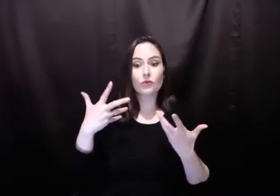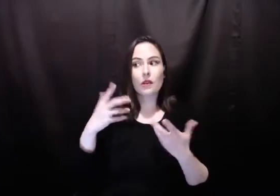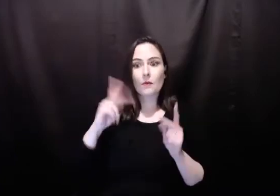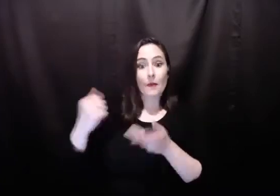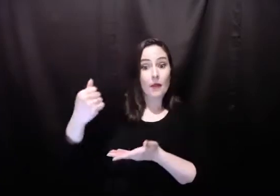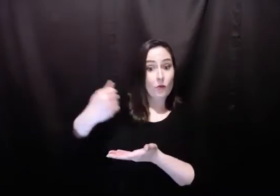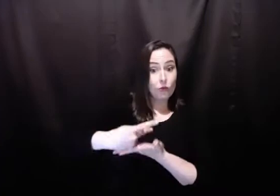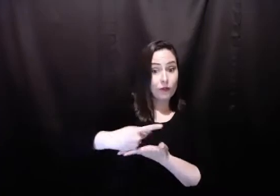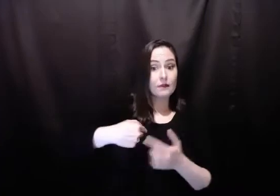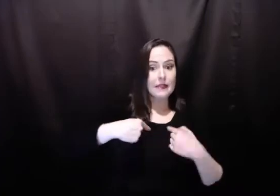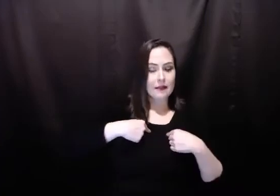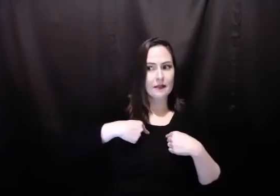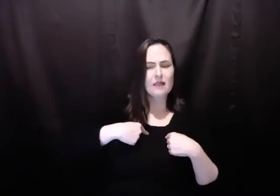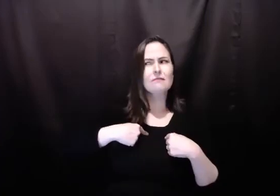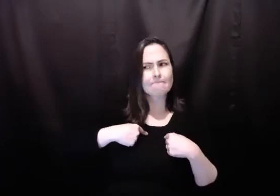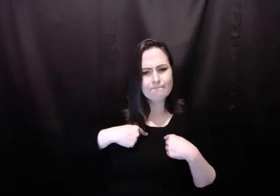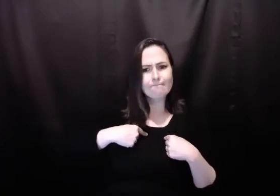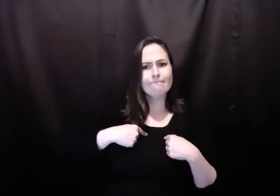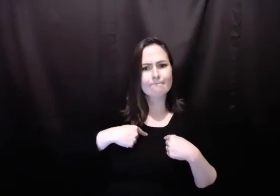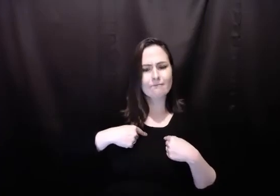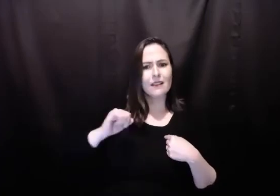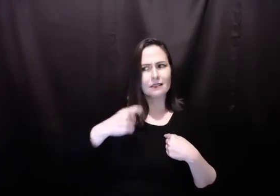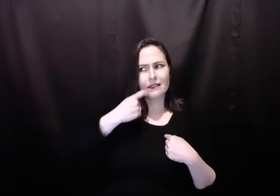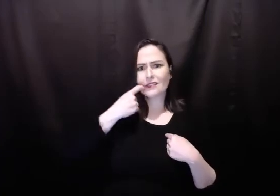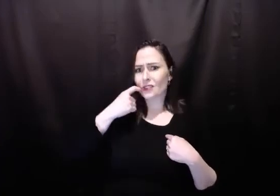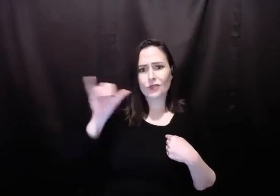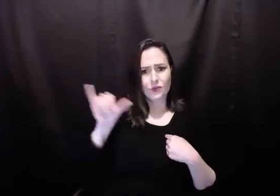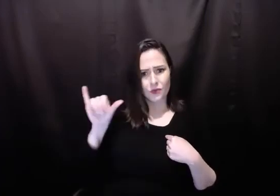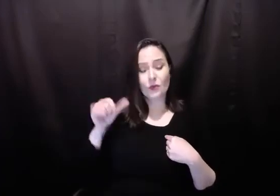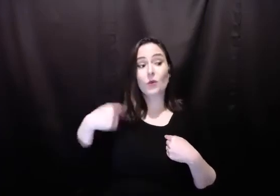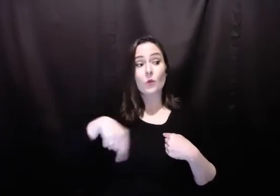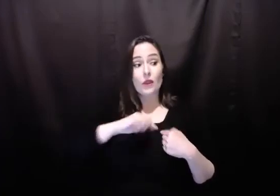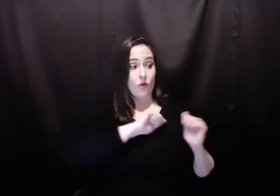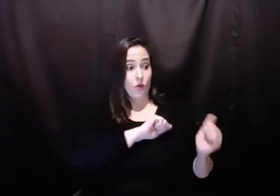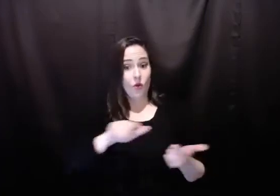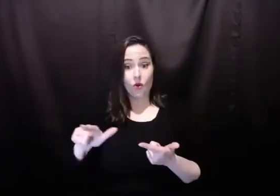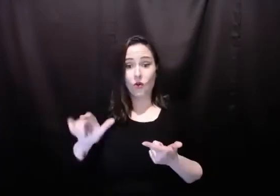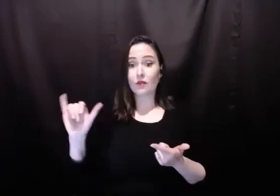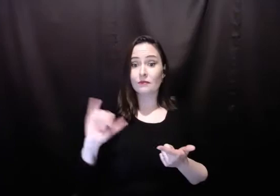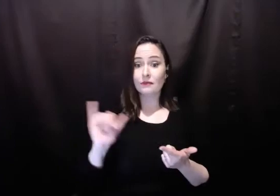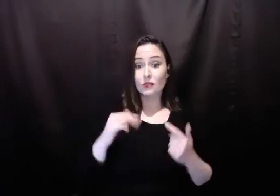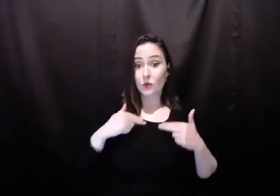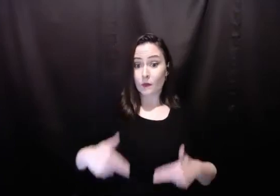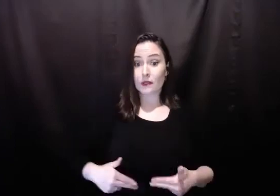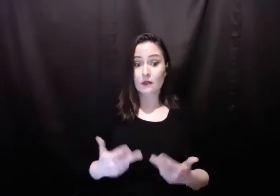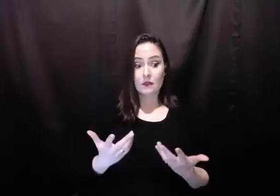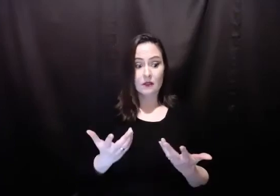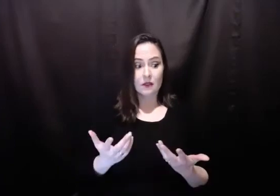I say this with no background, but most of us do have a need for approval. We do